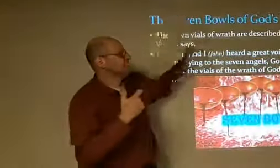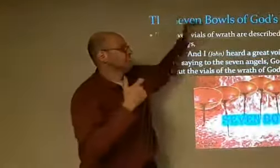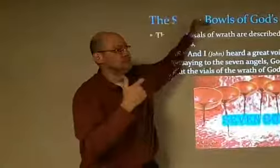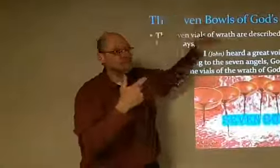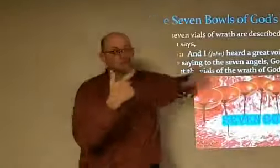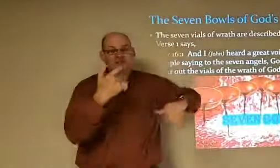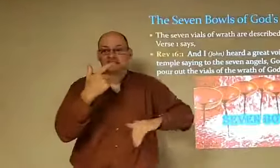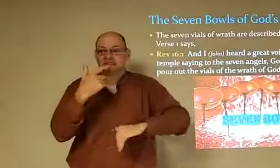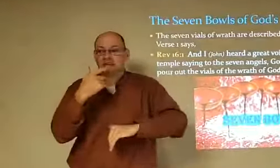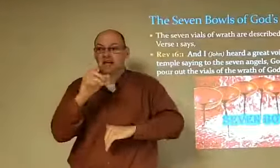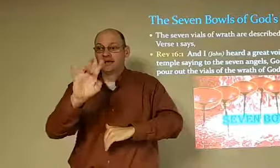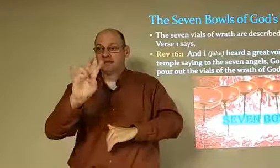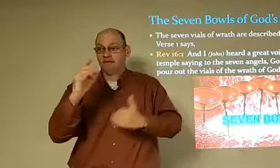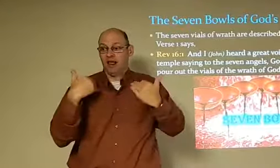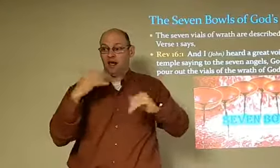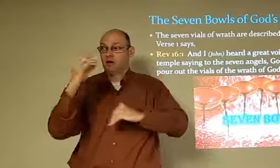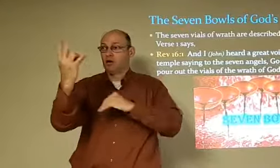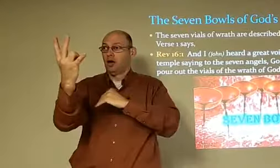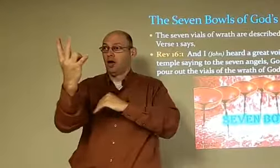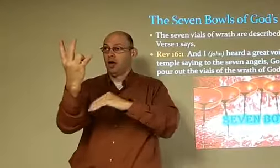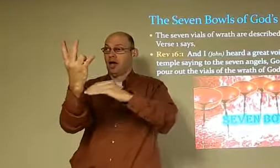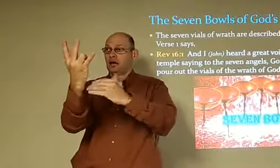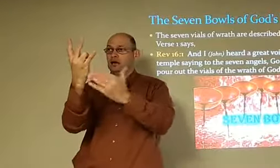out of the temple saying,